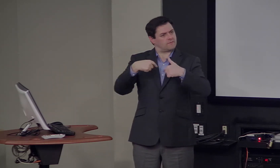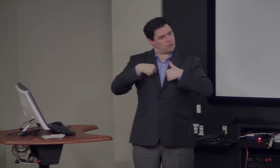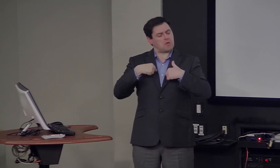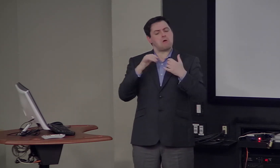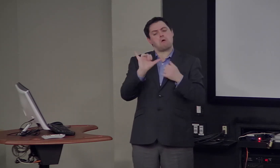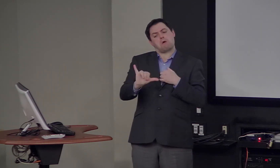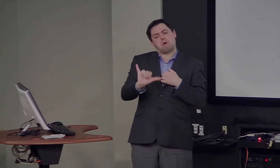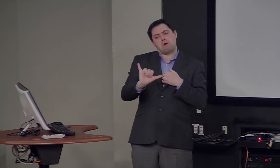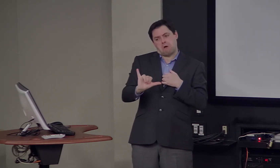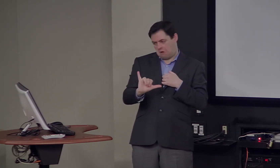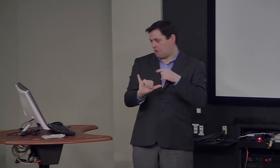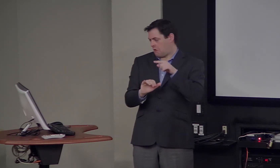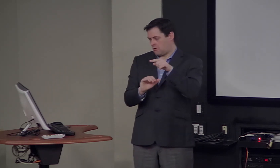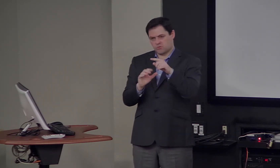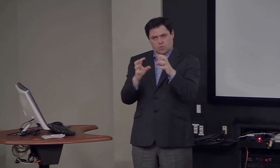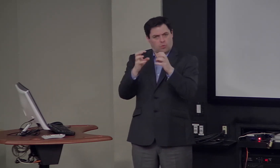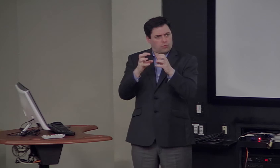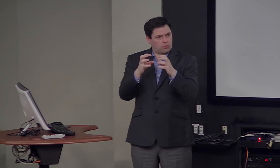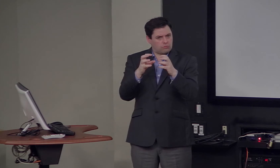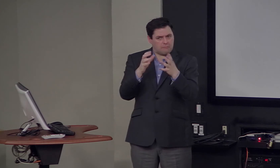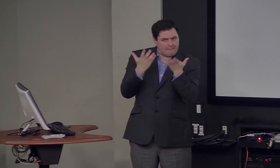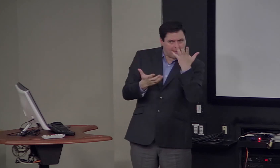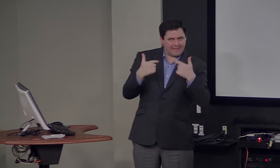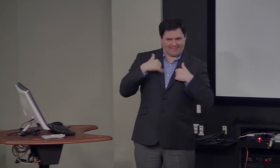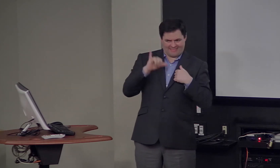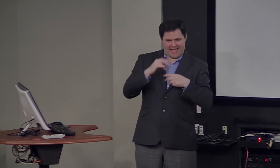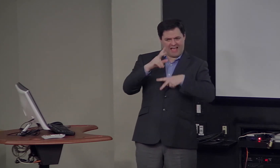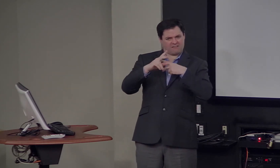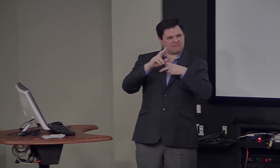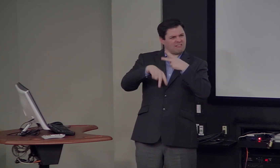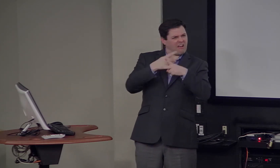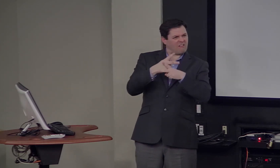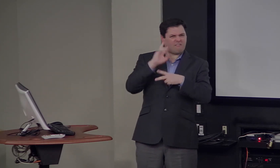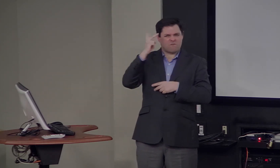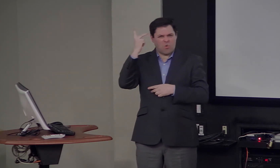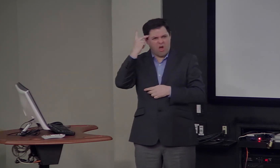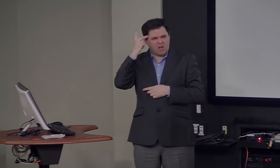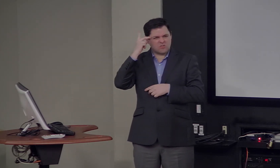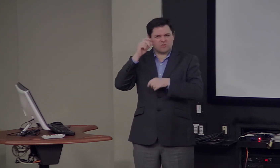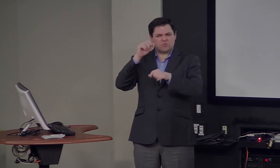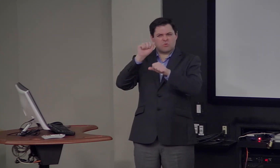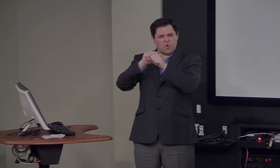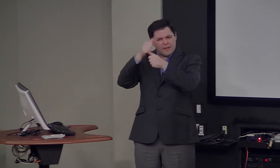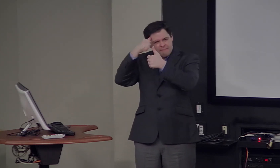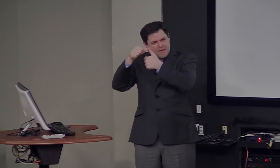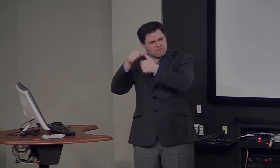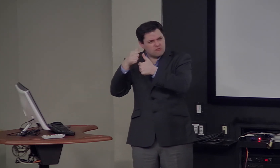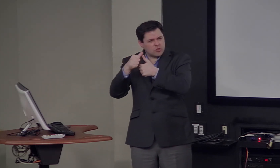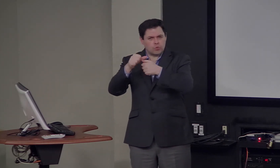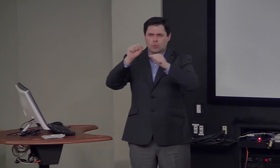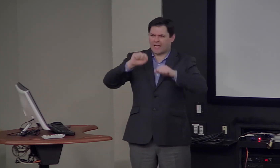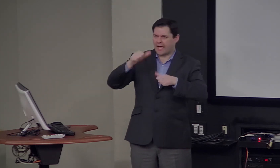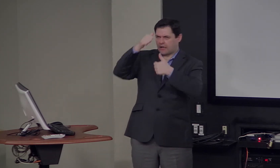it has to become a psychological reality for me to connect the sign with the understood letter. So there's no